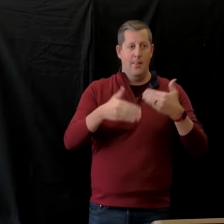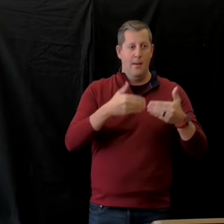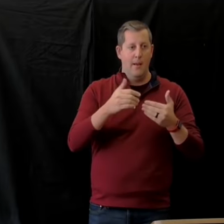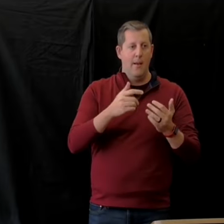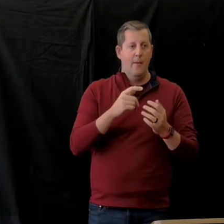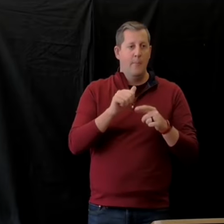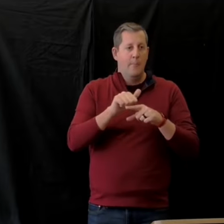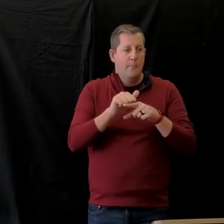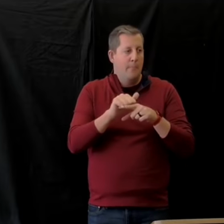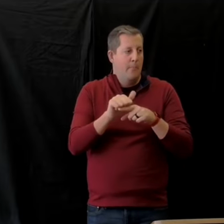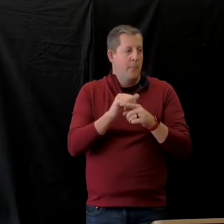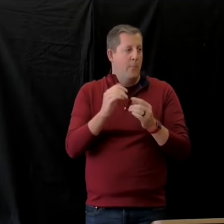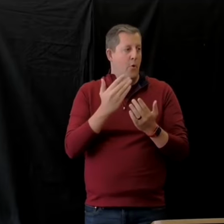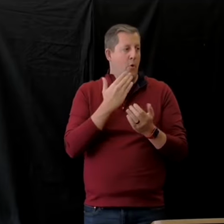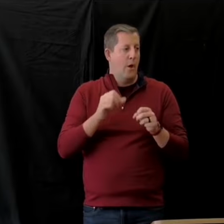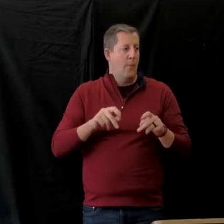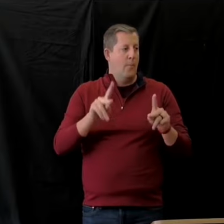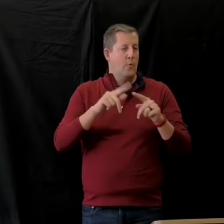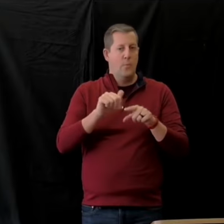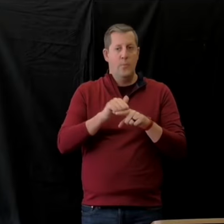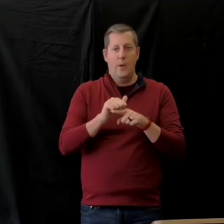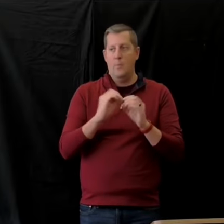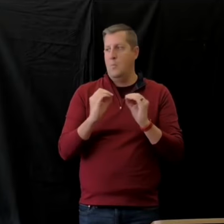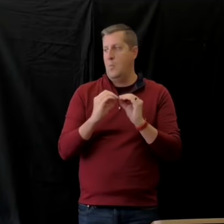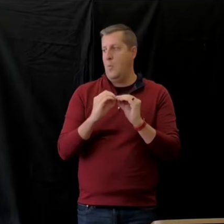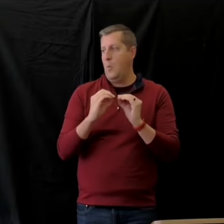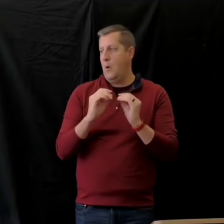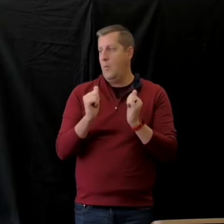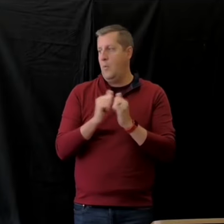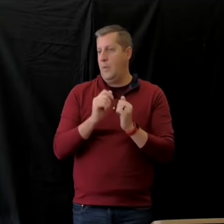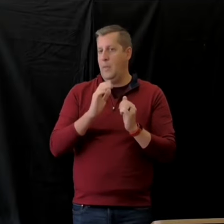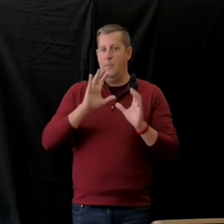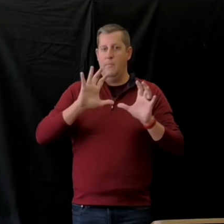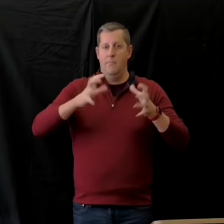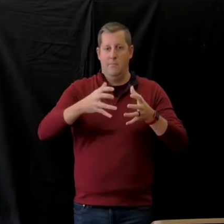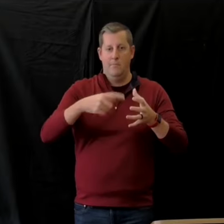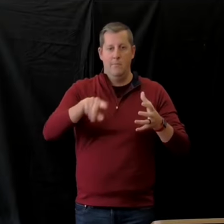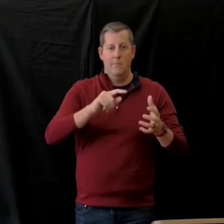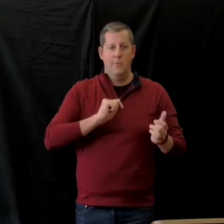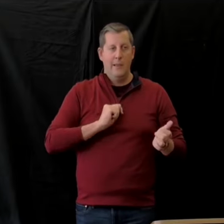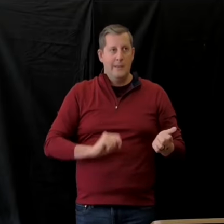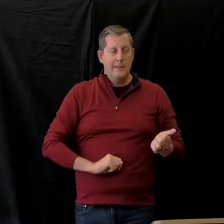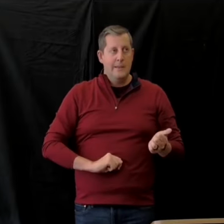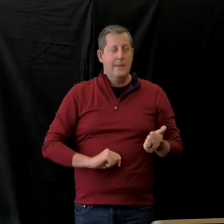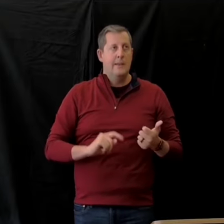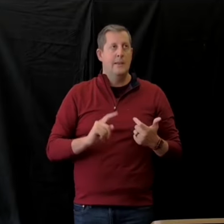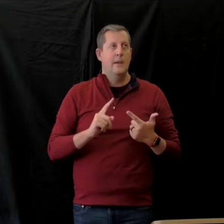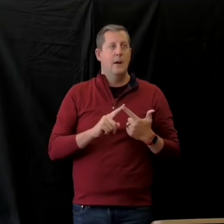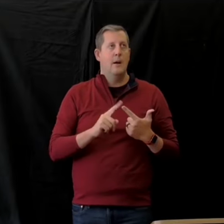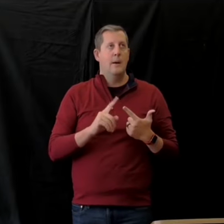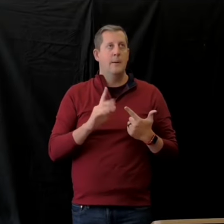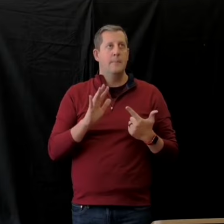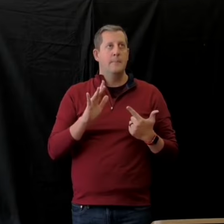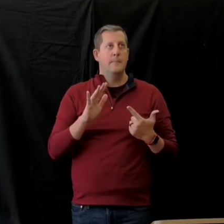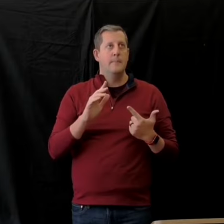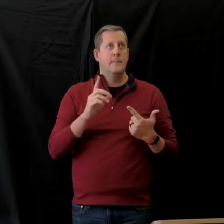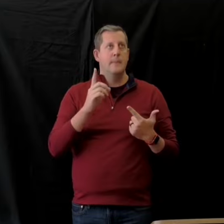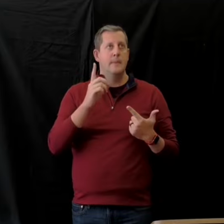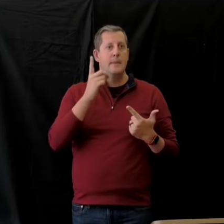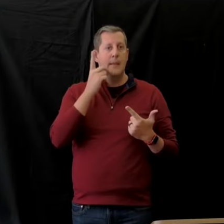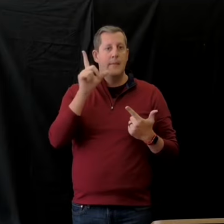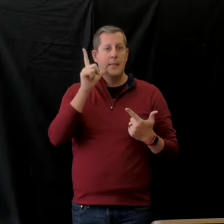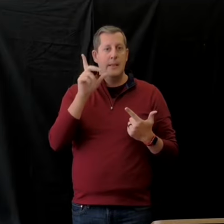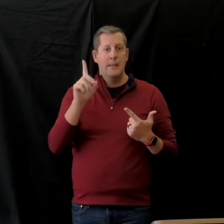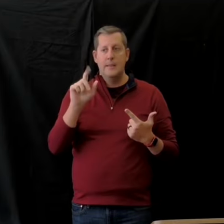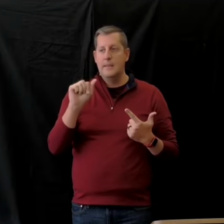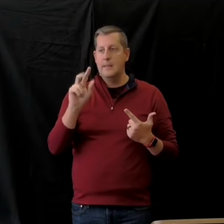which is included in that. So I was practicing and just getting more and more opportunities for that in that group.